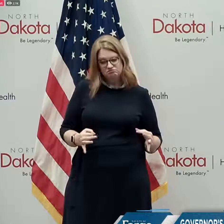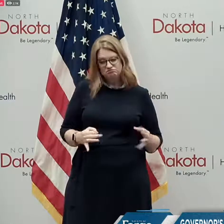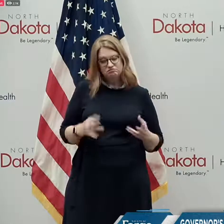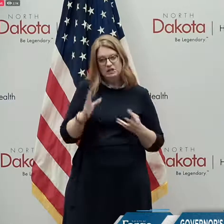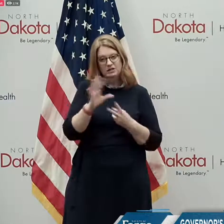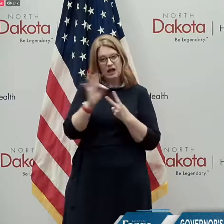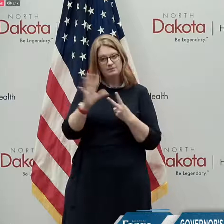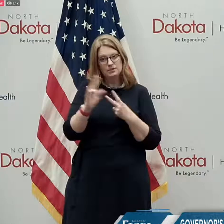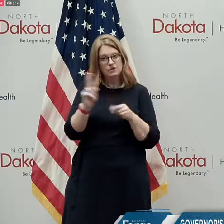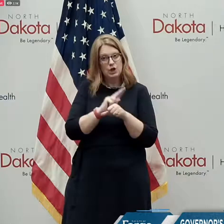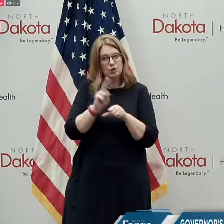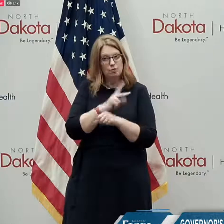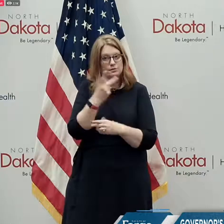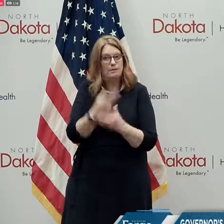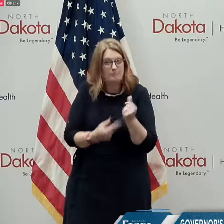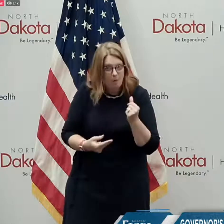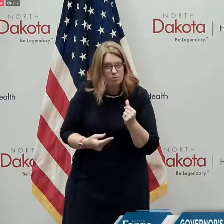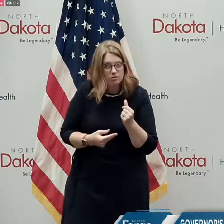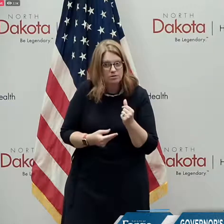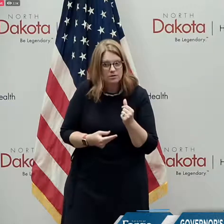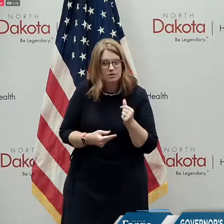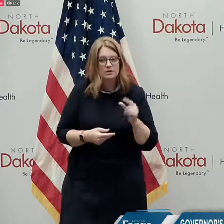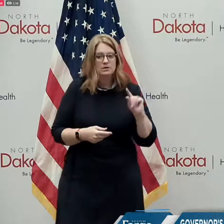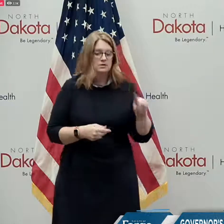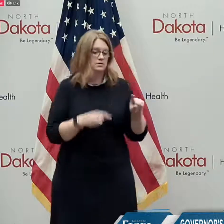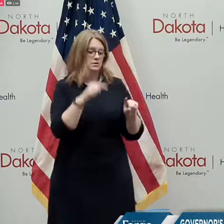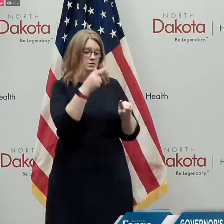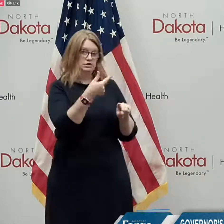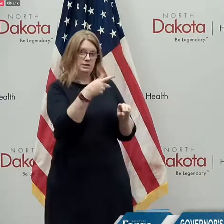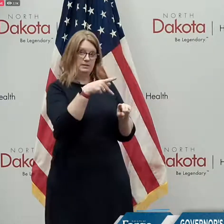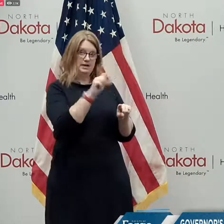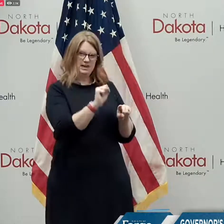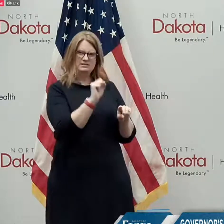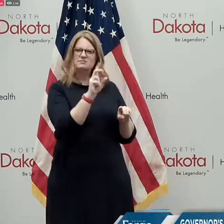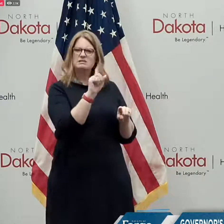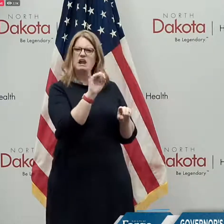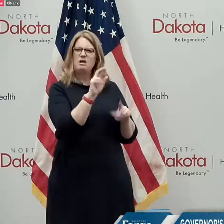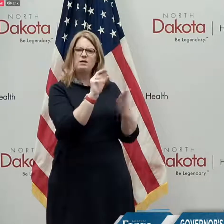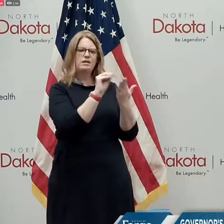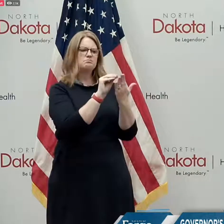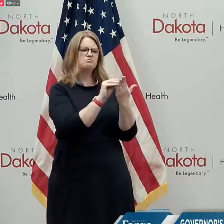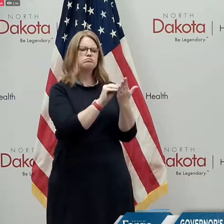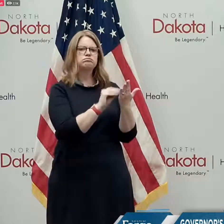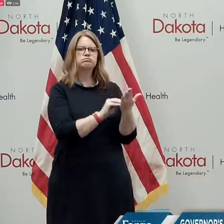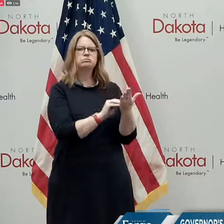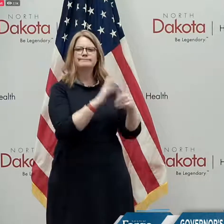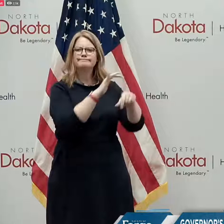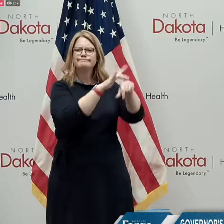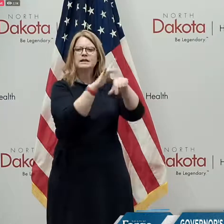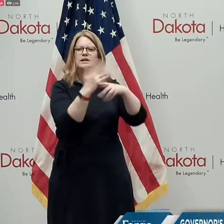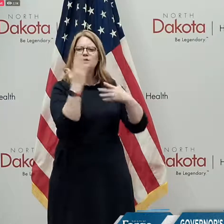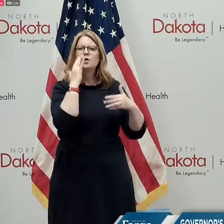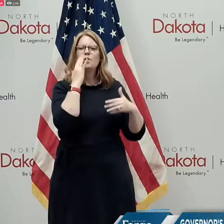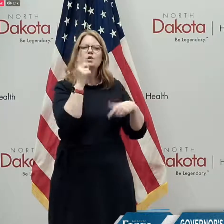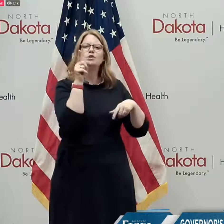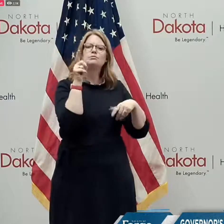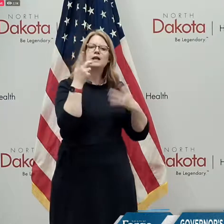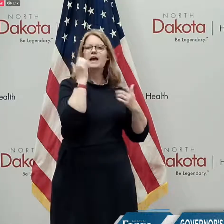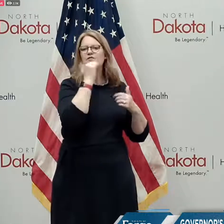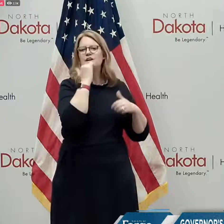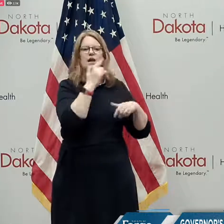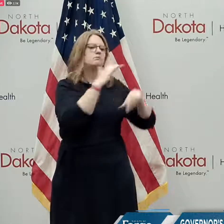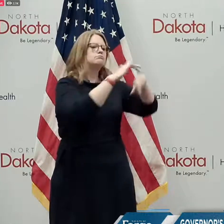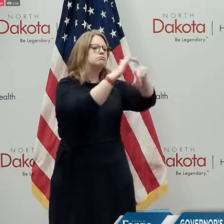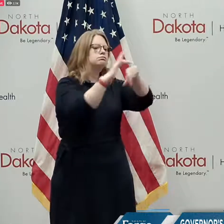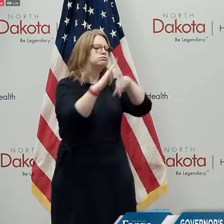So we have built apps in both arenas. GPS, which is the Diary app, which records locations. It's a diary of